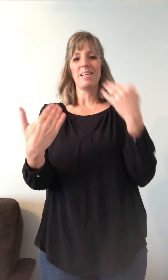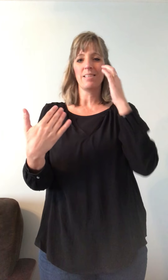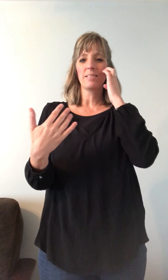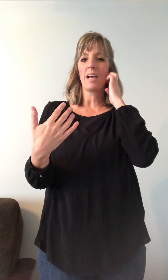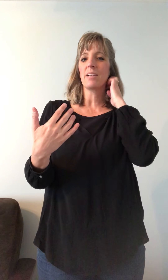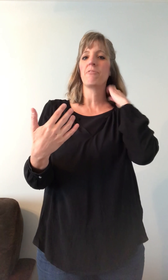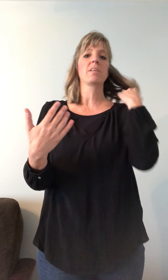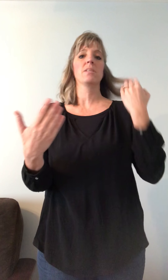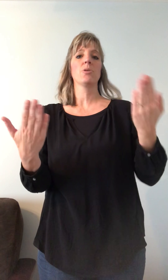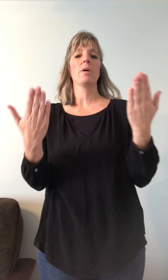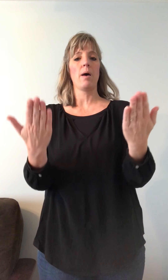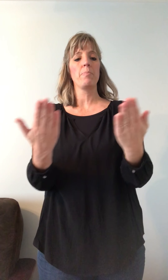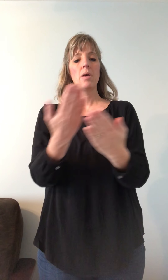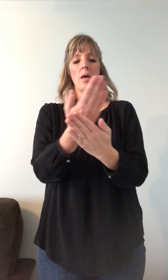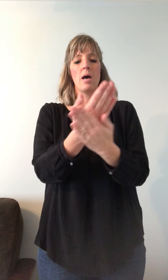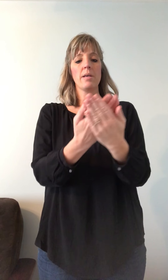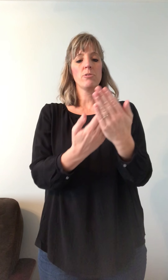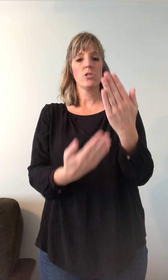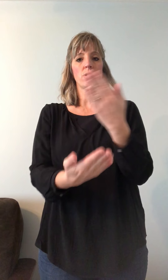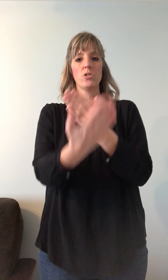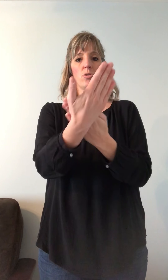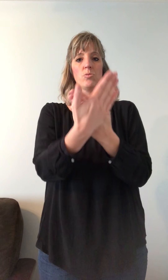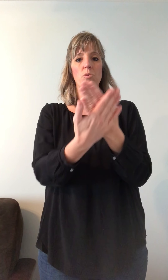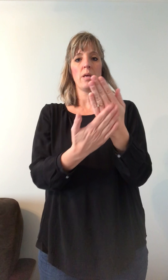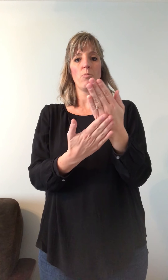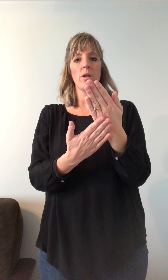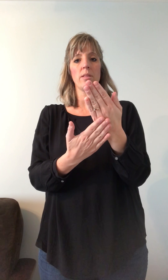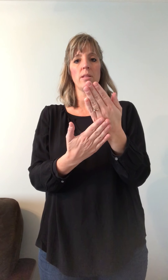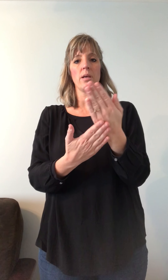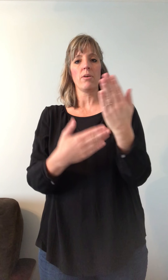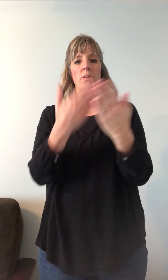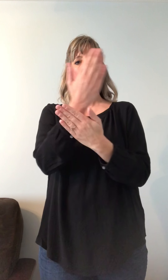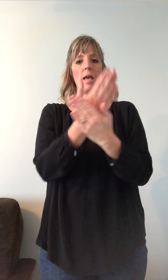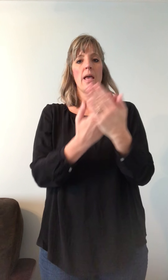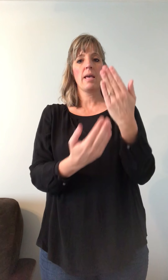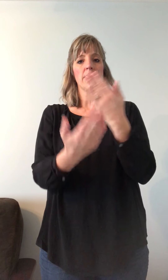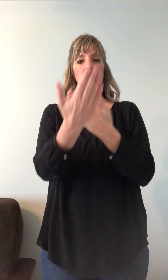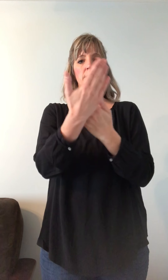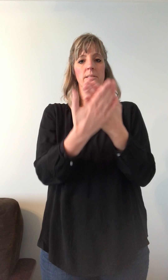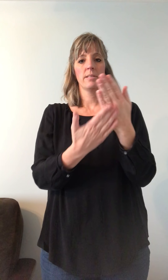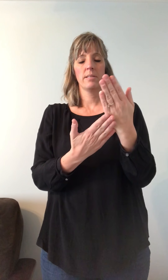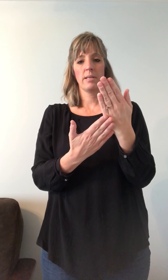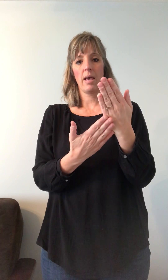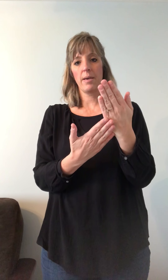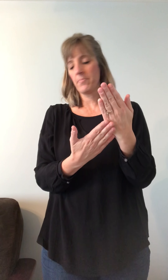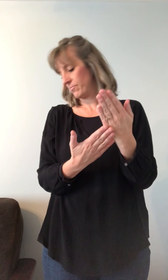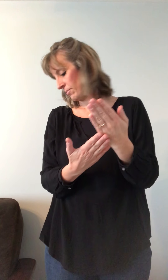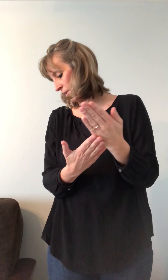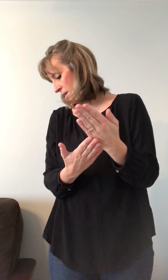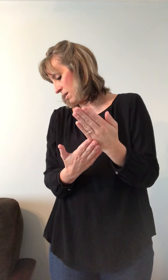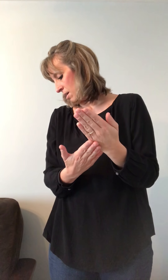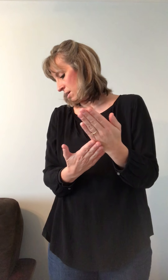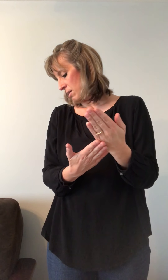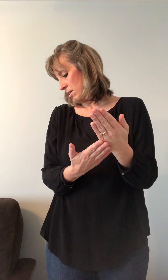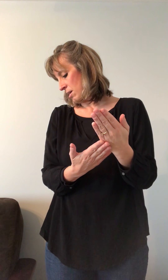kind of facing you end up, and you just hit one and then the other. Hands, okay?